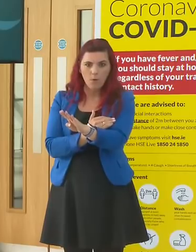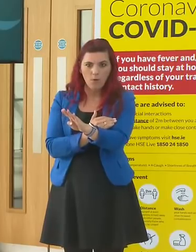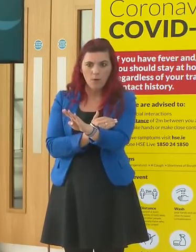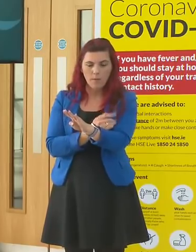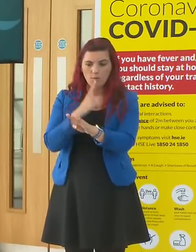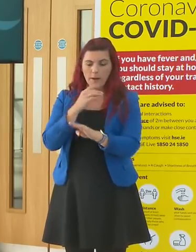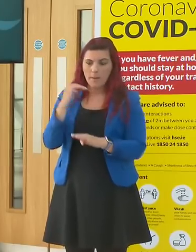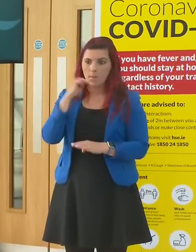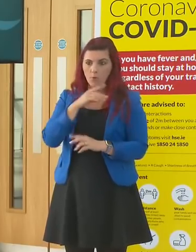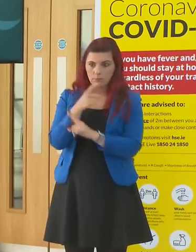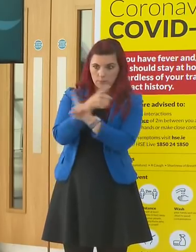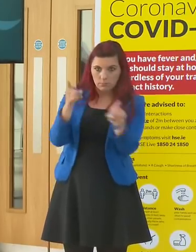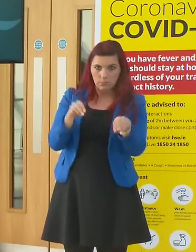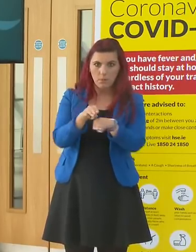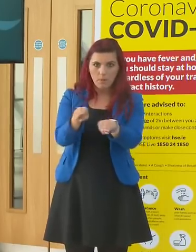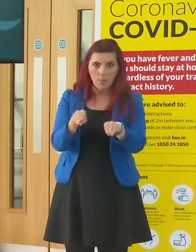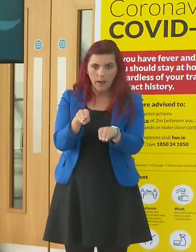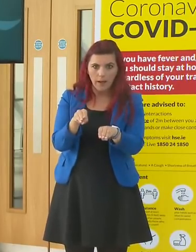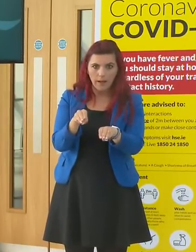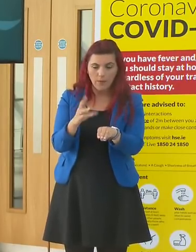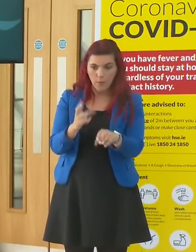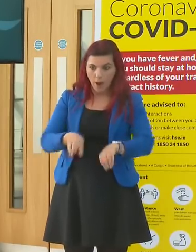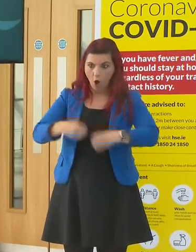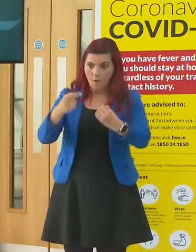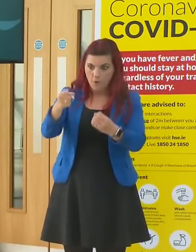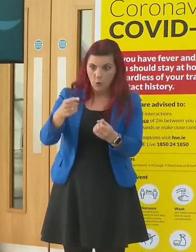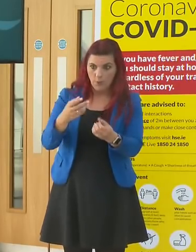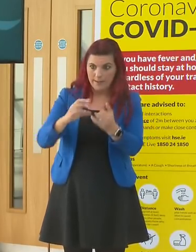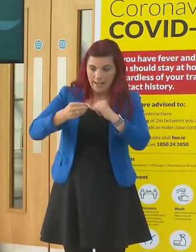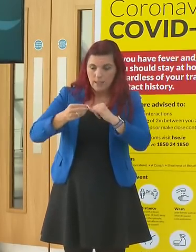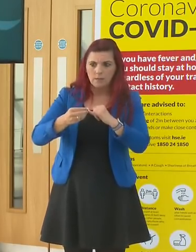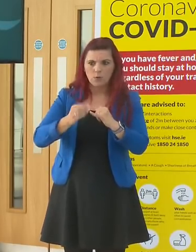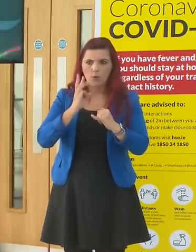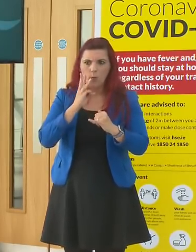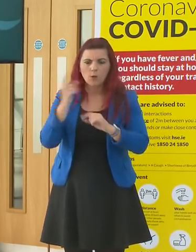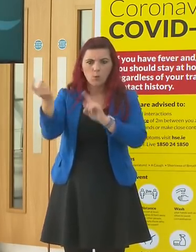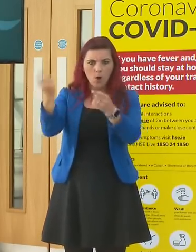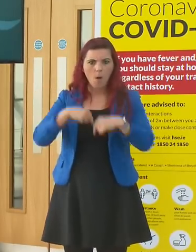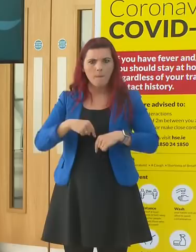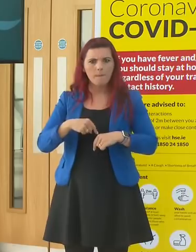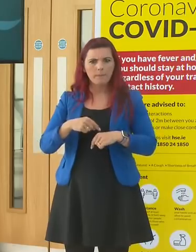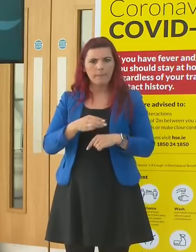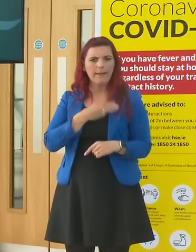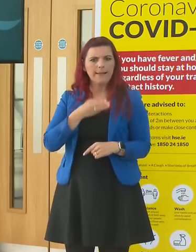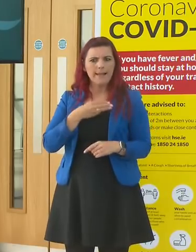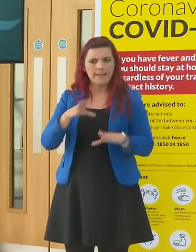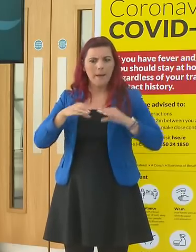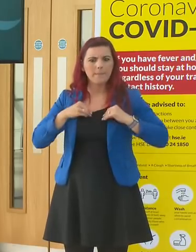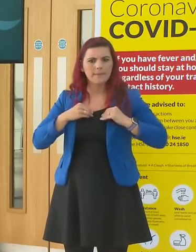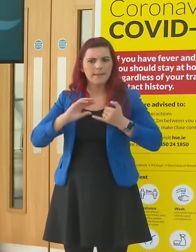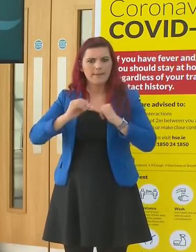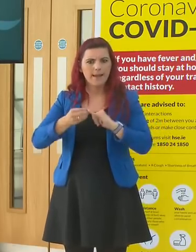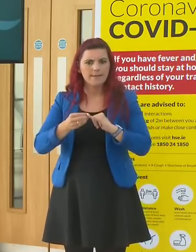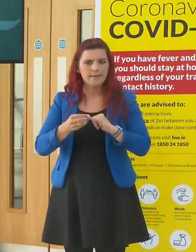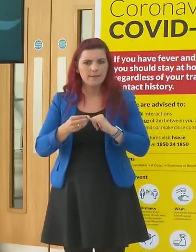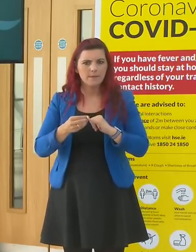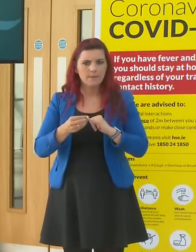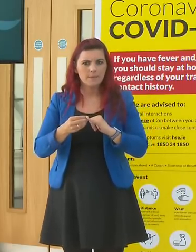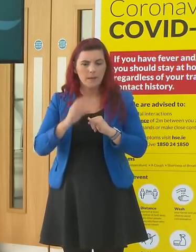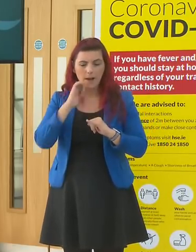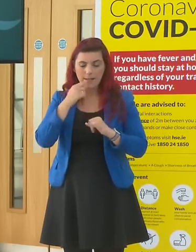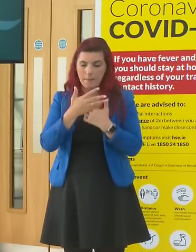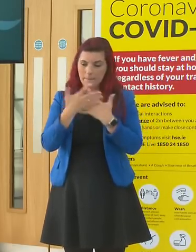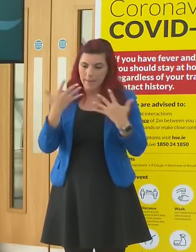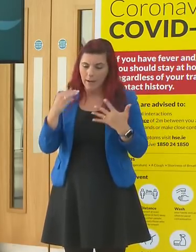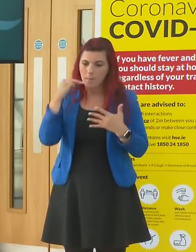the public come forward for their tests as we offer tests to them. This is a major driver, this is the absolute driver of testing and